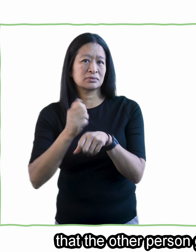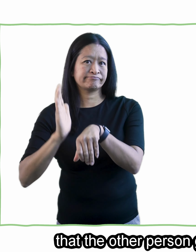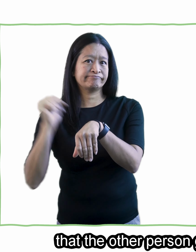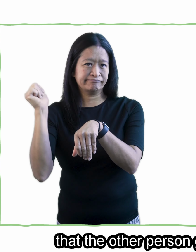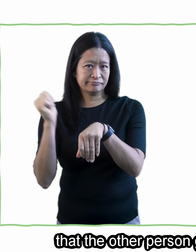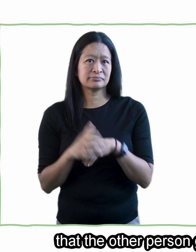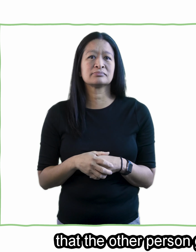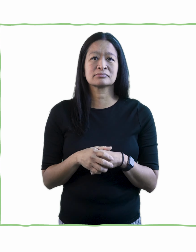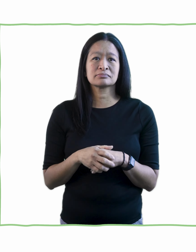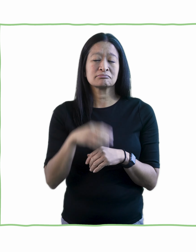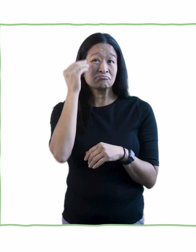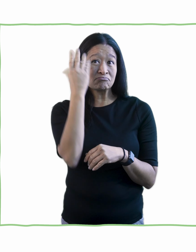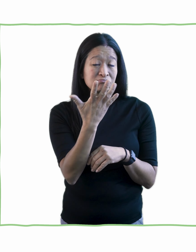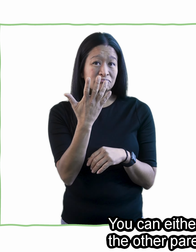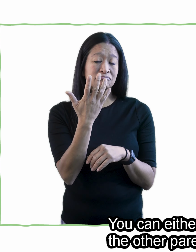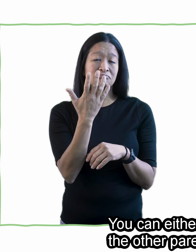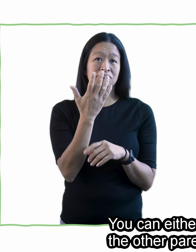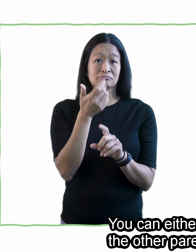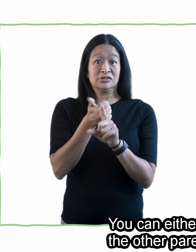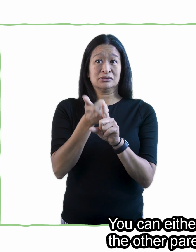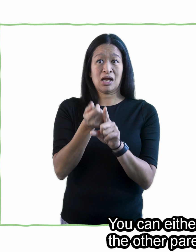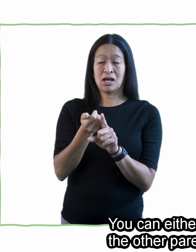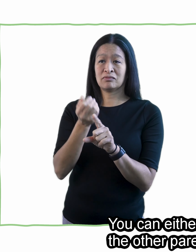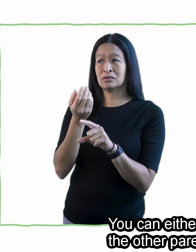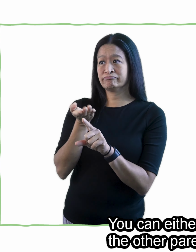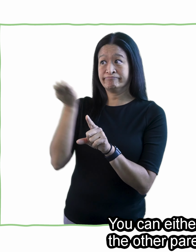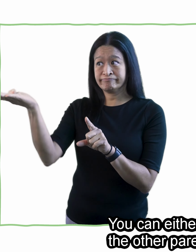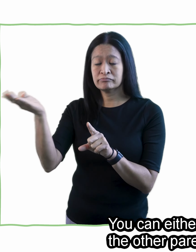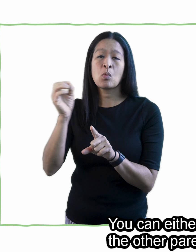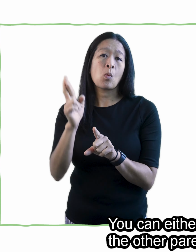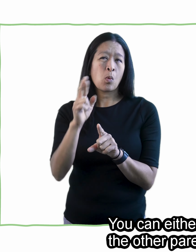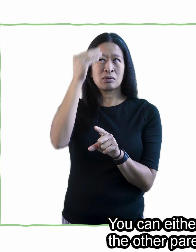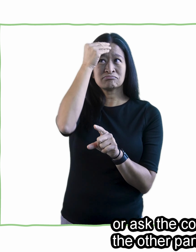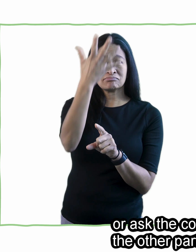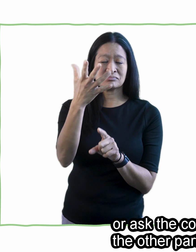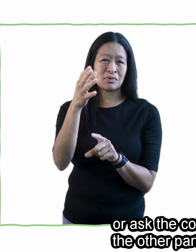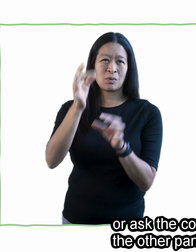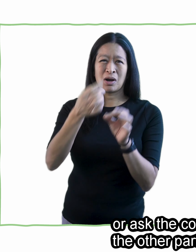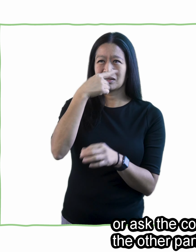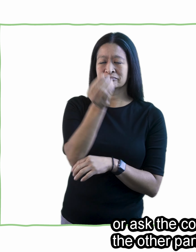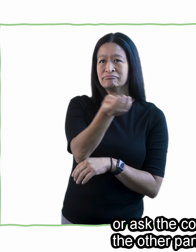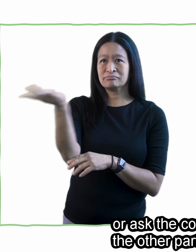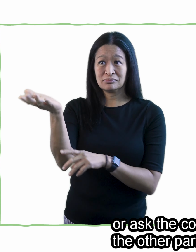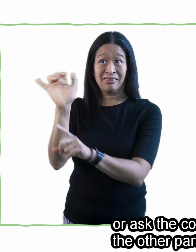summons. You can either inform the other parent yourself or ask the court